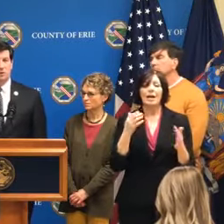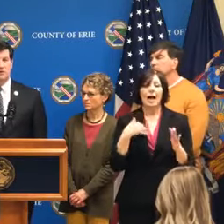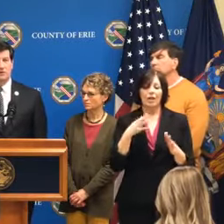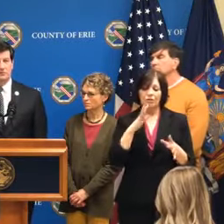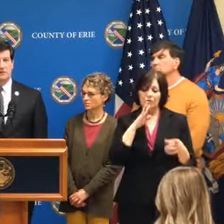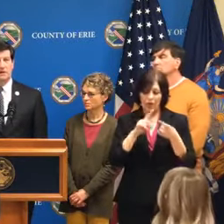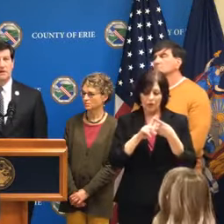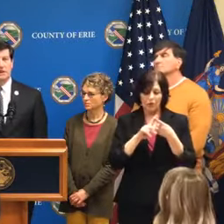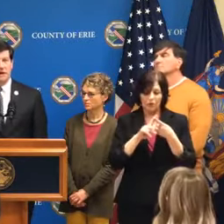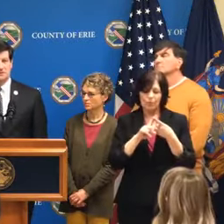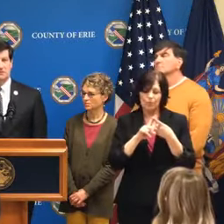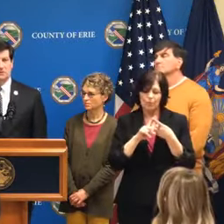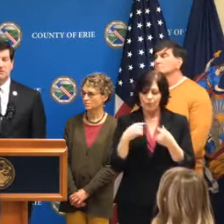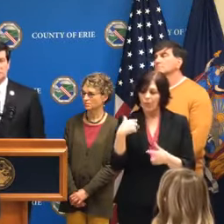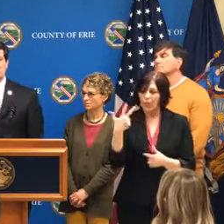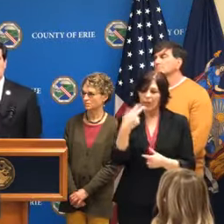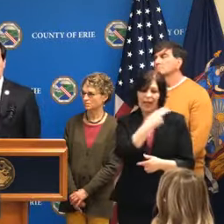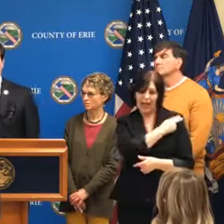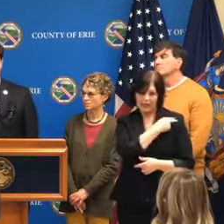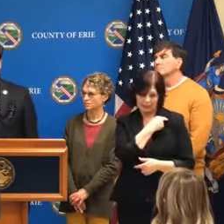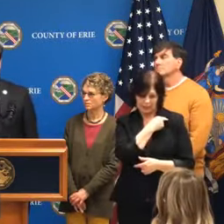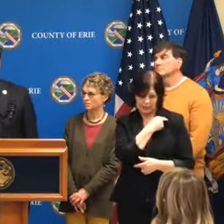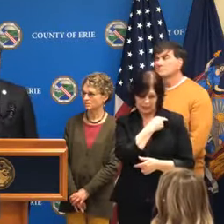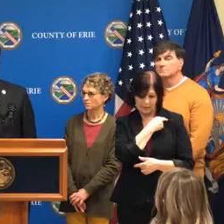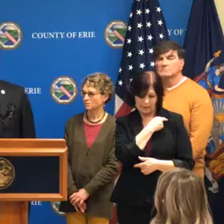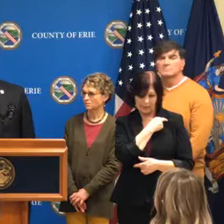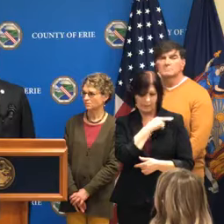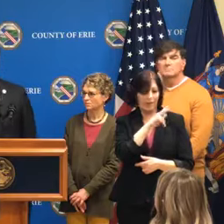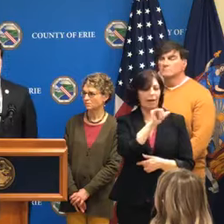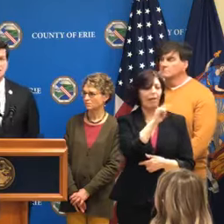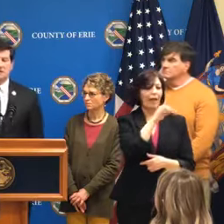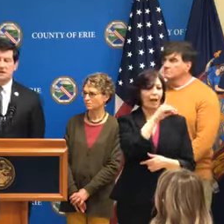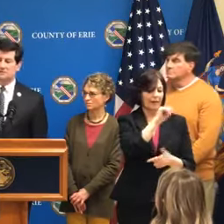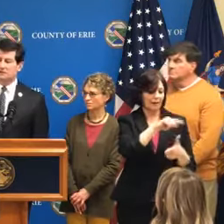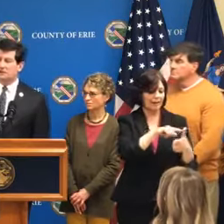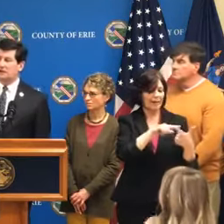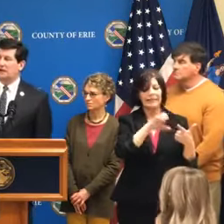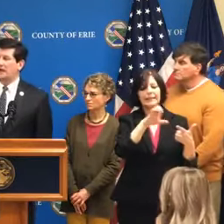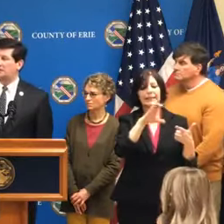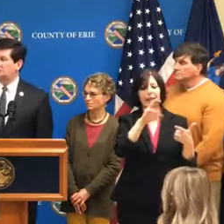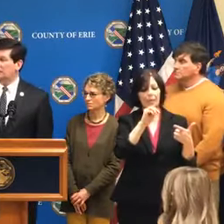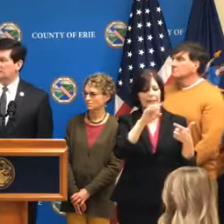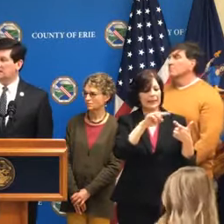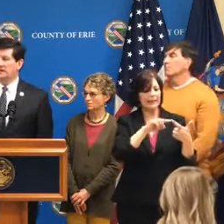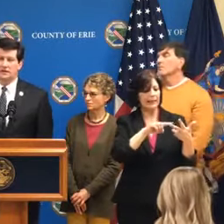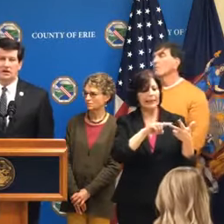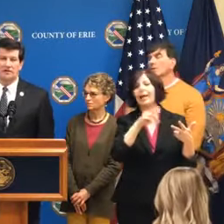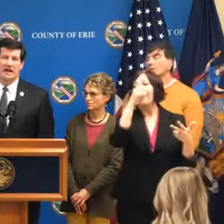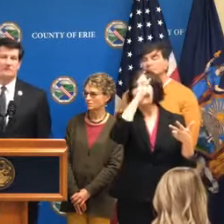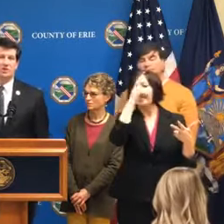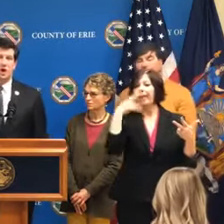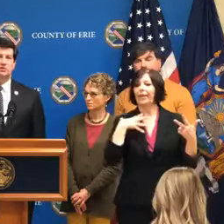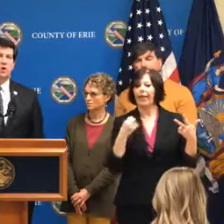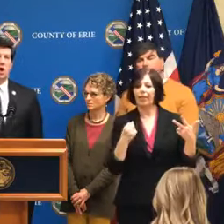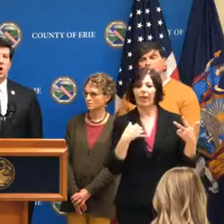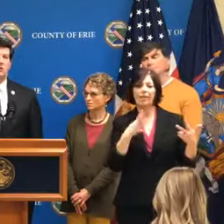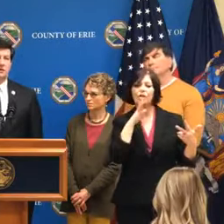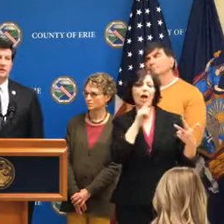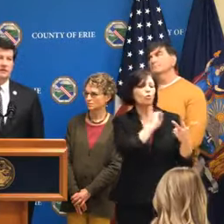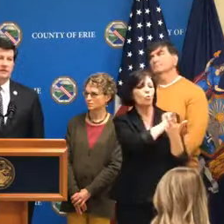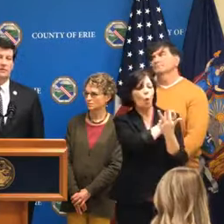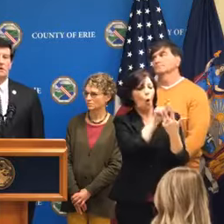who, but there are 3 hospital units in our community, Kaleida, ECMC, as well as Catholic Health. I've talked to